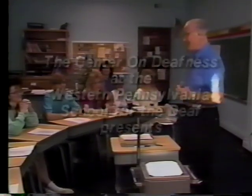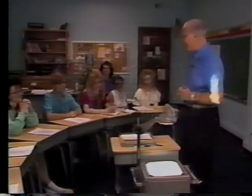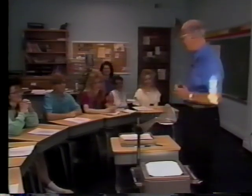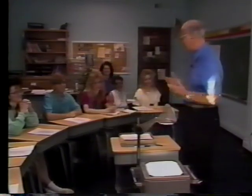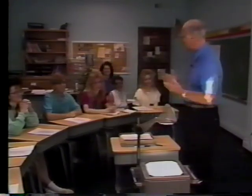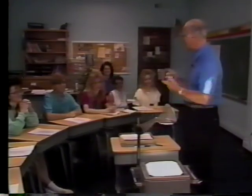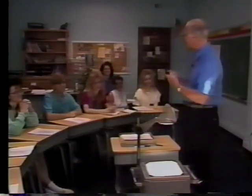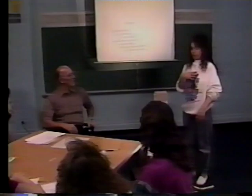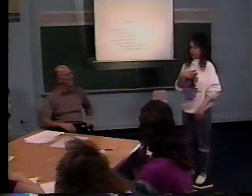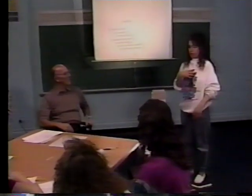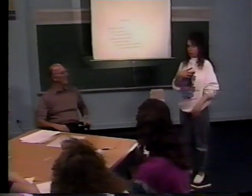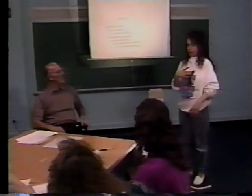idea.